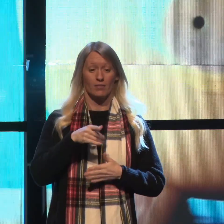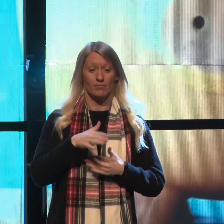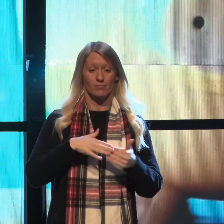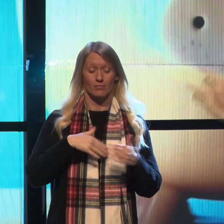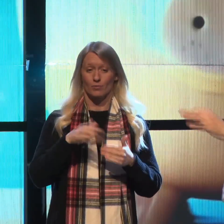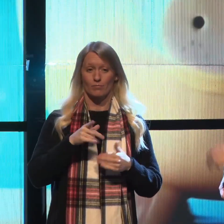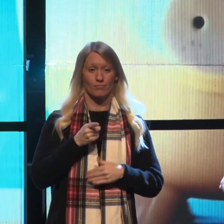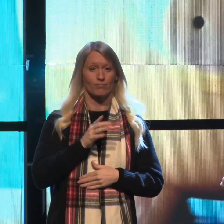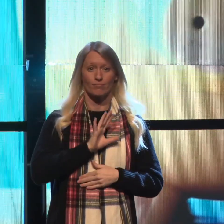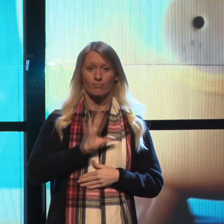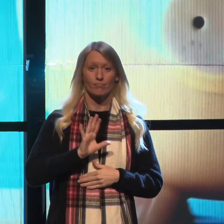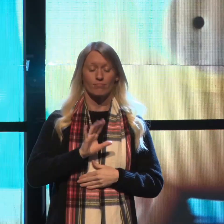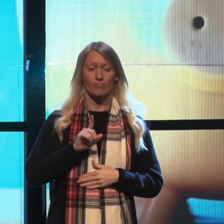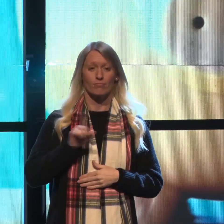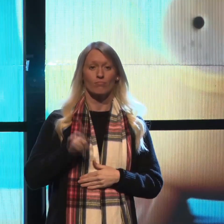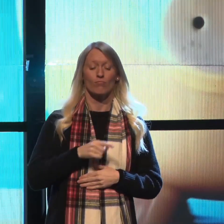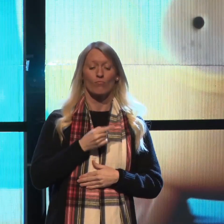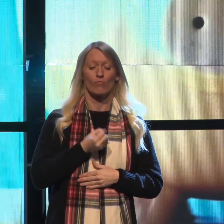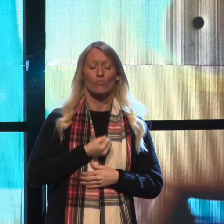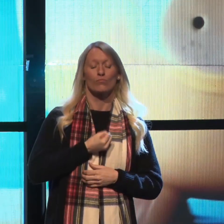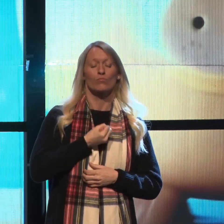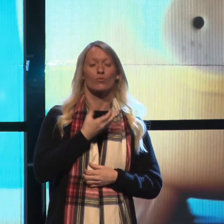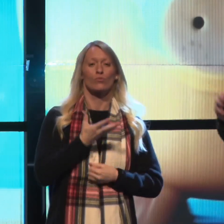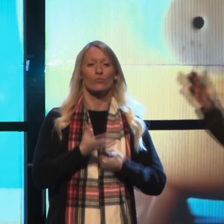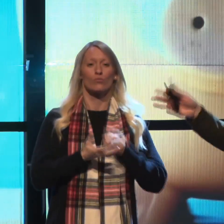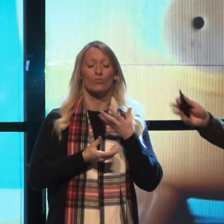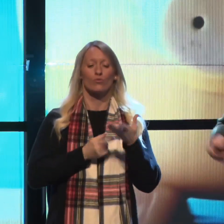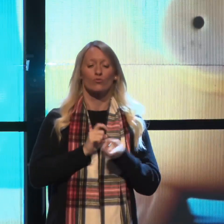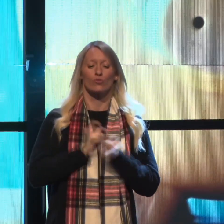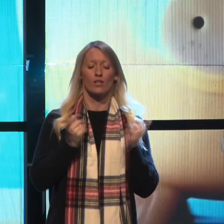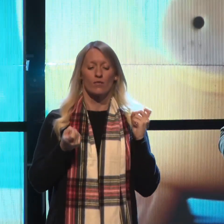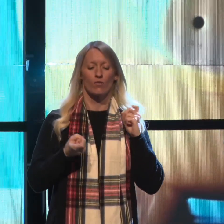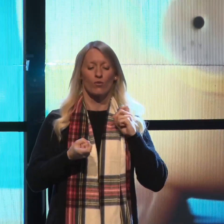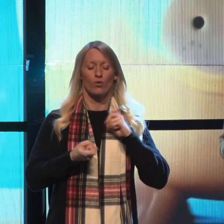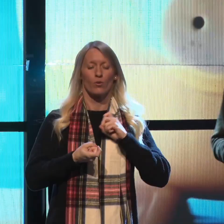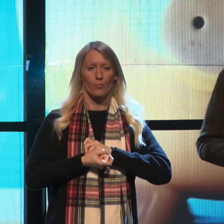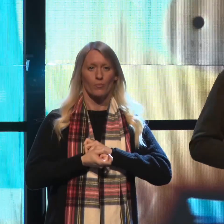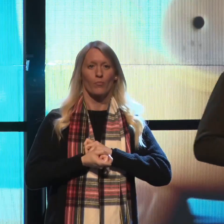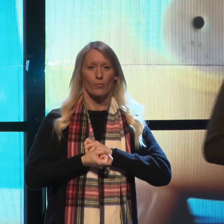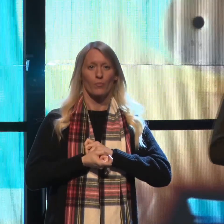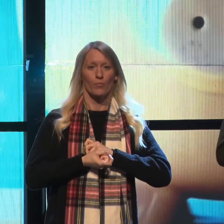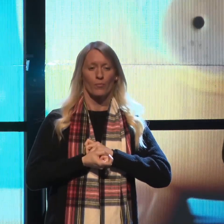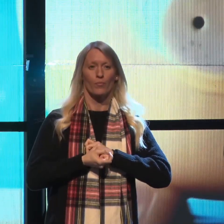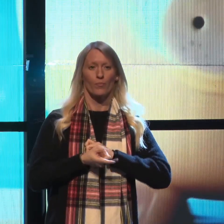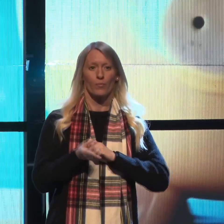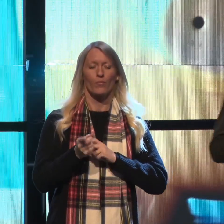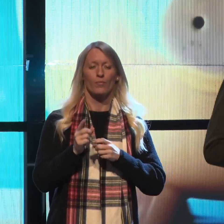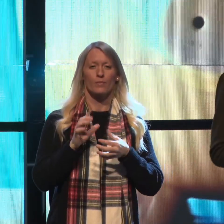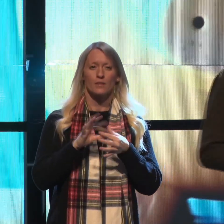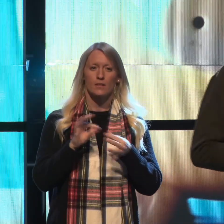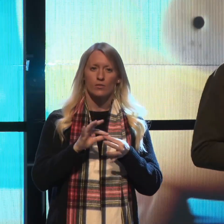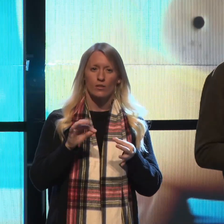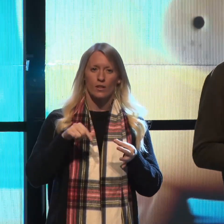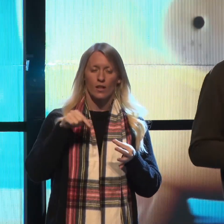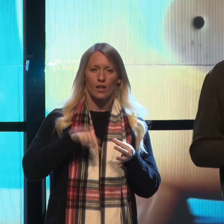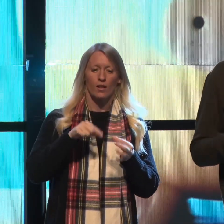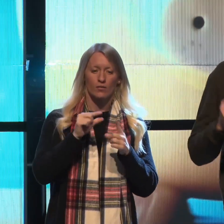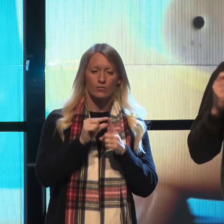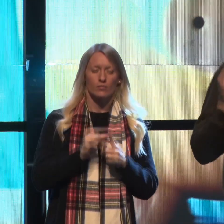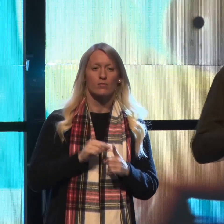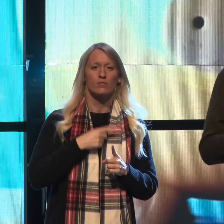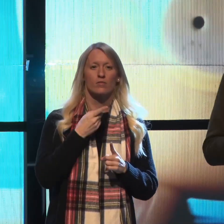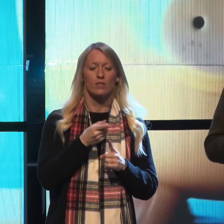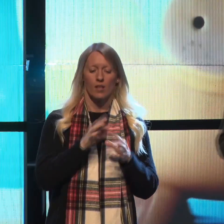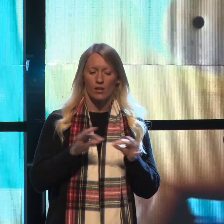it transforms us. And so there's a lyric in this song today that I'd love for you to just think about. And it